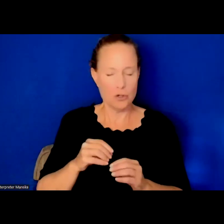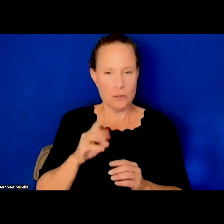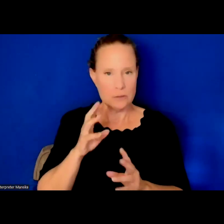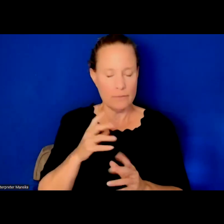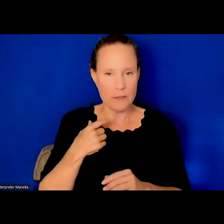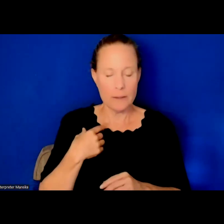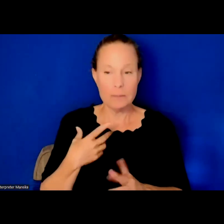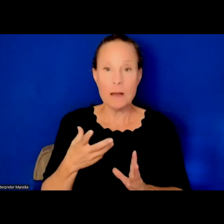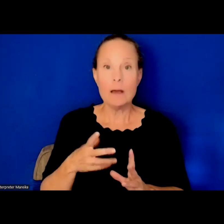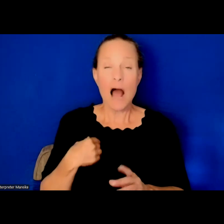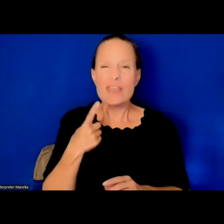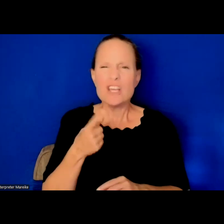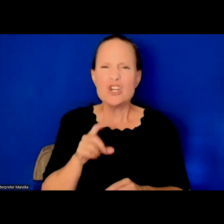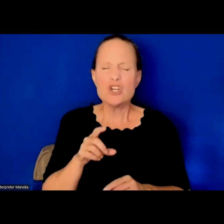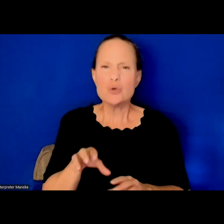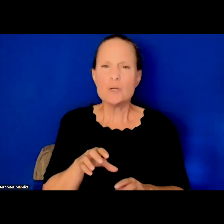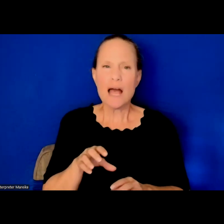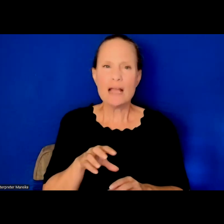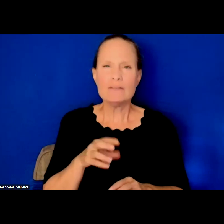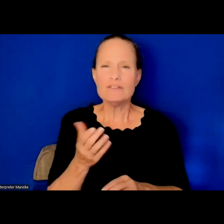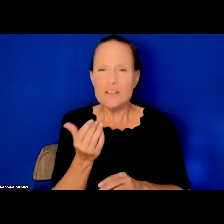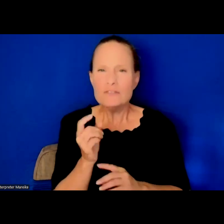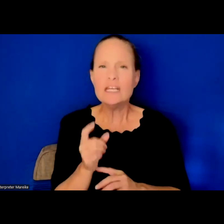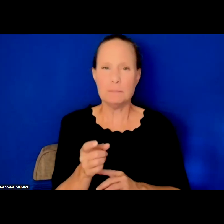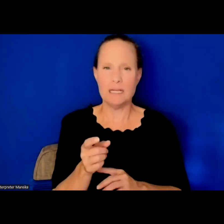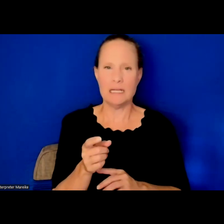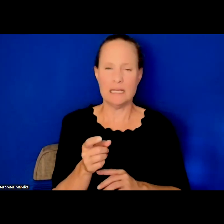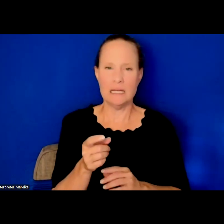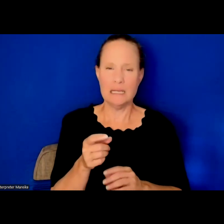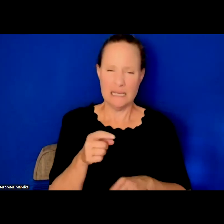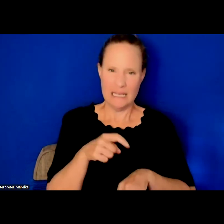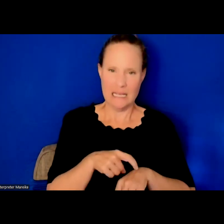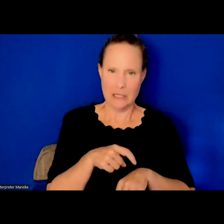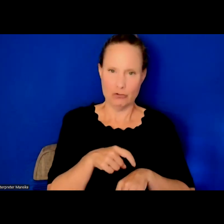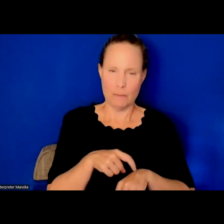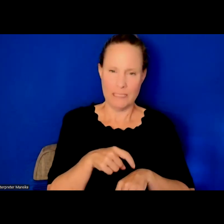you're doing within, I think it's 15-minute increments you can bill. So